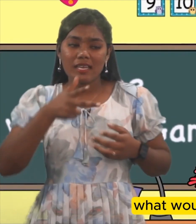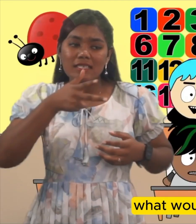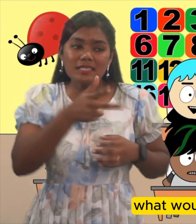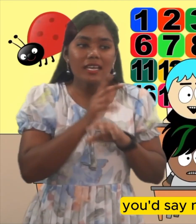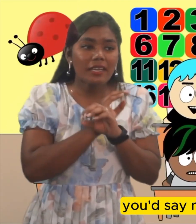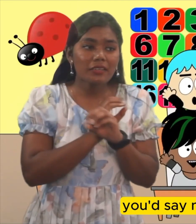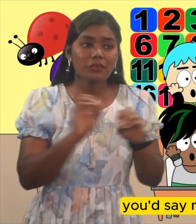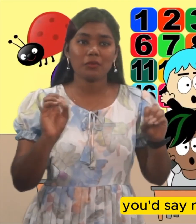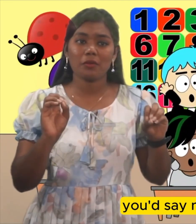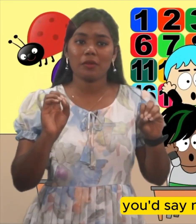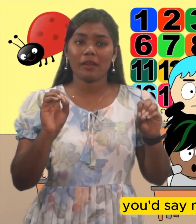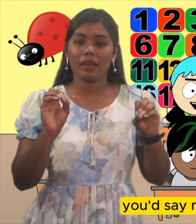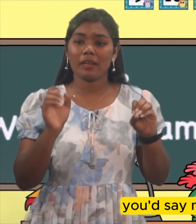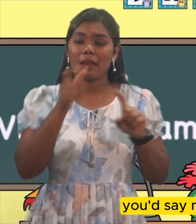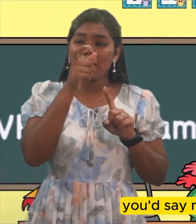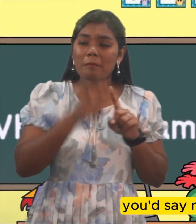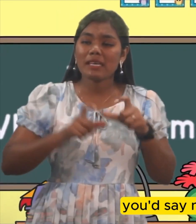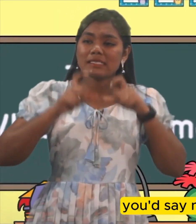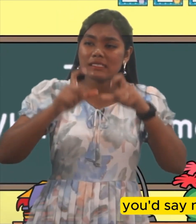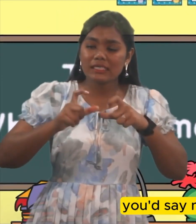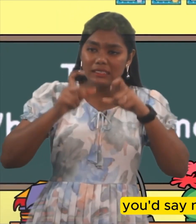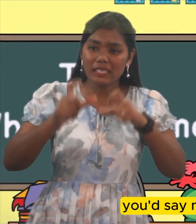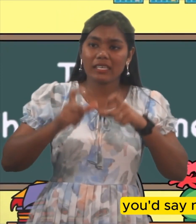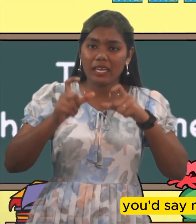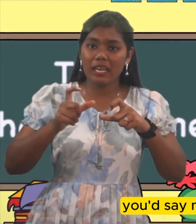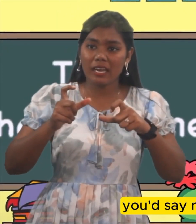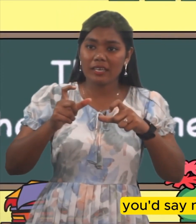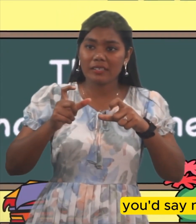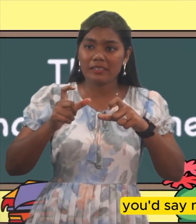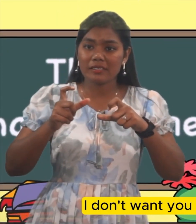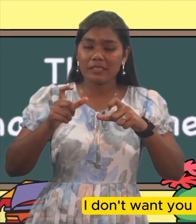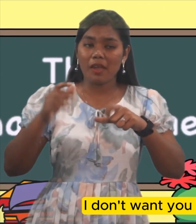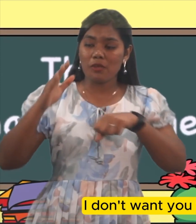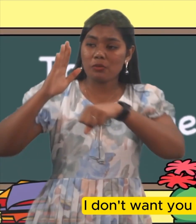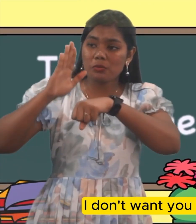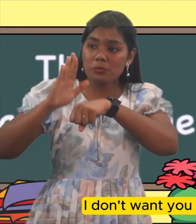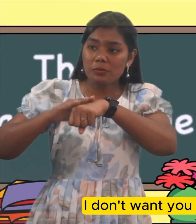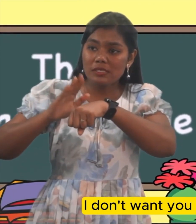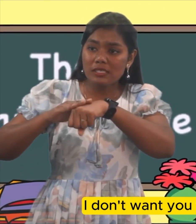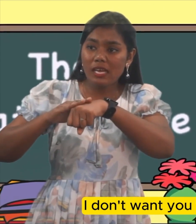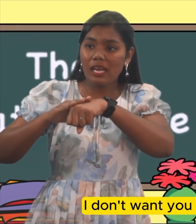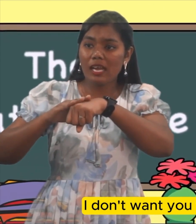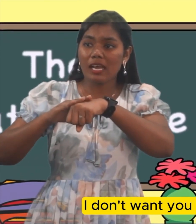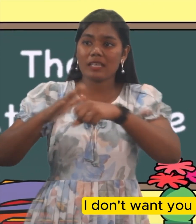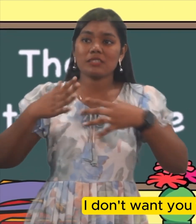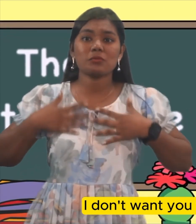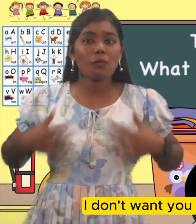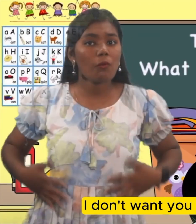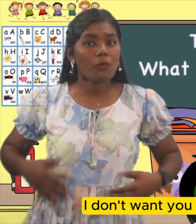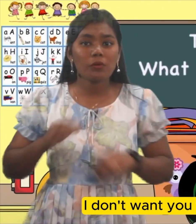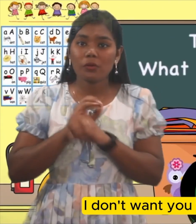You'd say no. No. Babysitter. I don't want you touching me there.